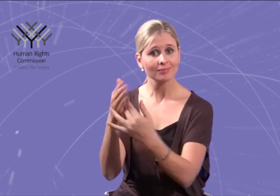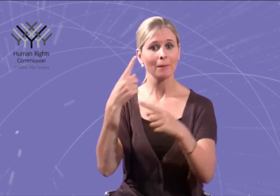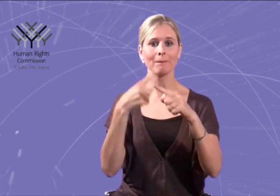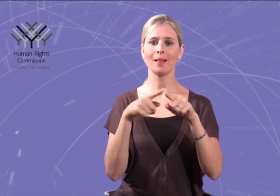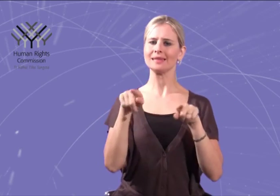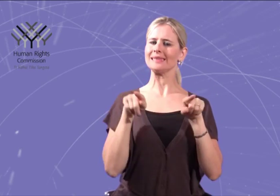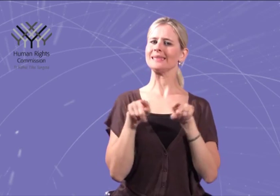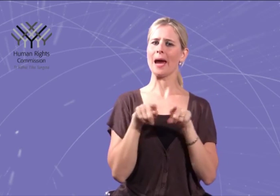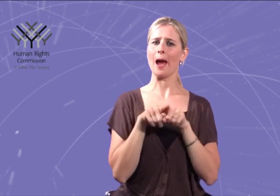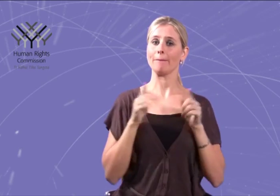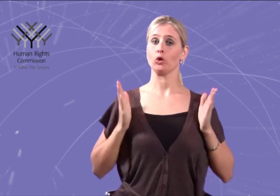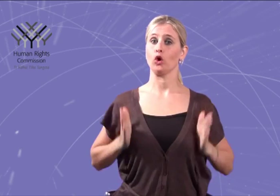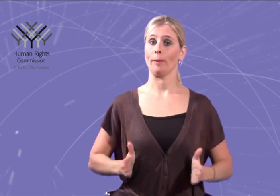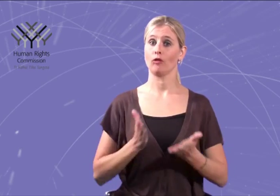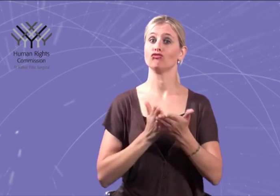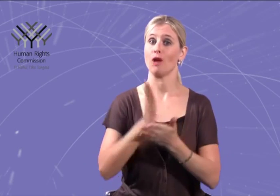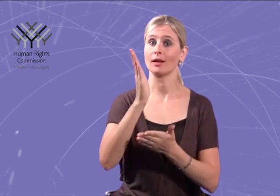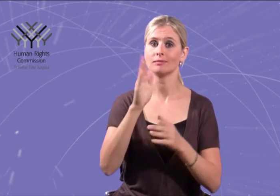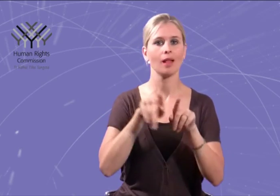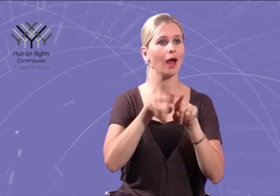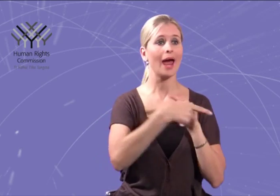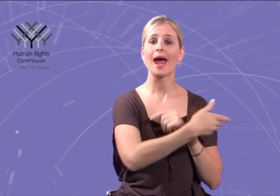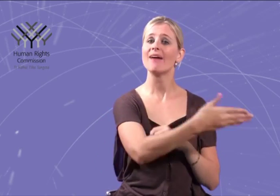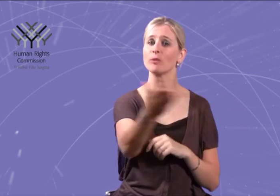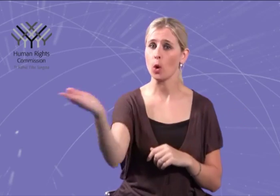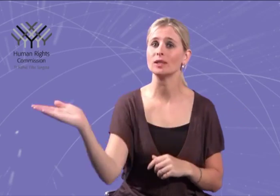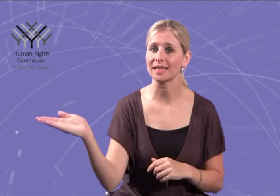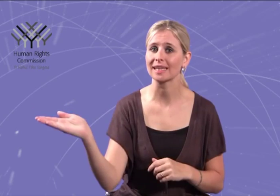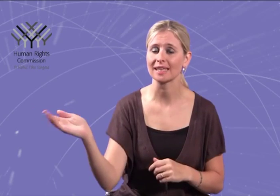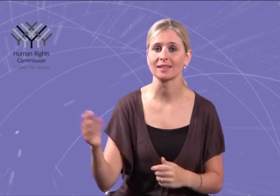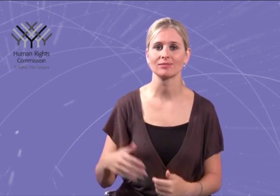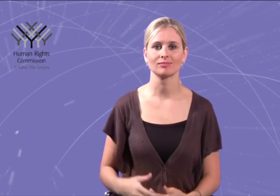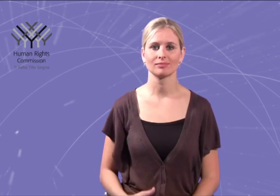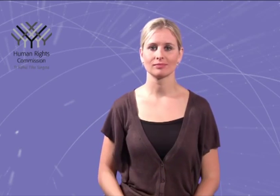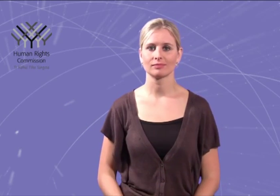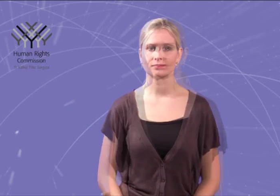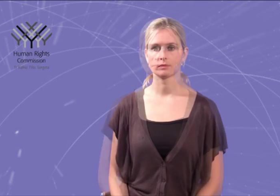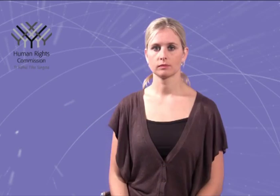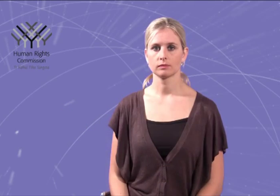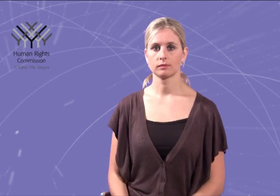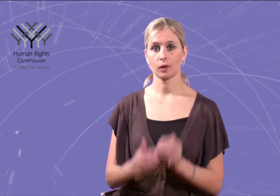disabled people can enjoy the same human rights as everybody else.